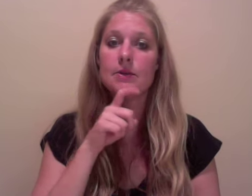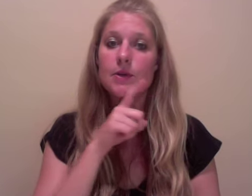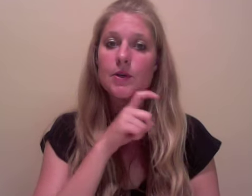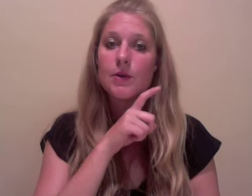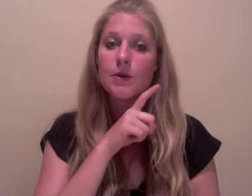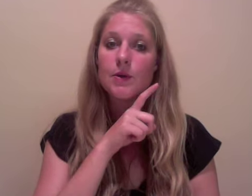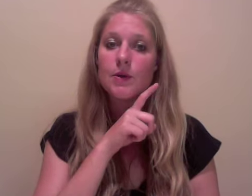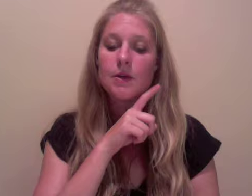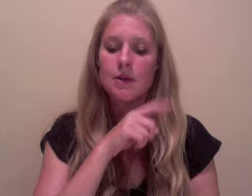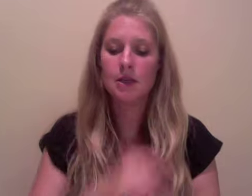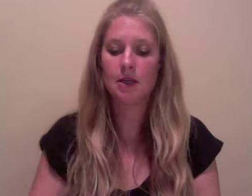This is the sign for cereal.